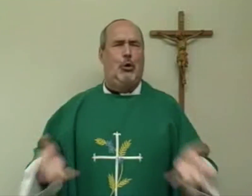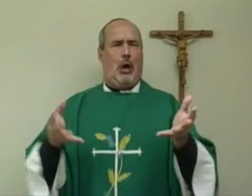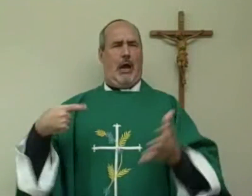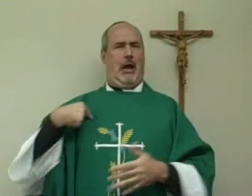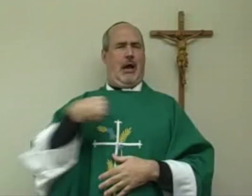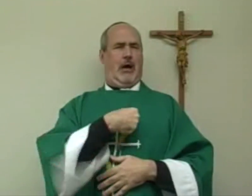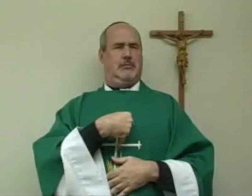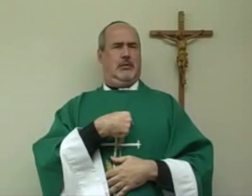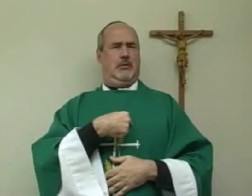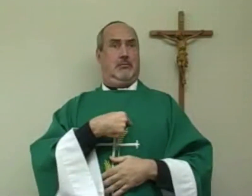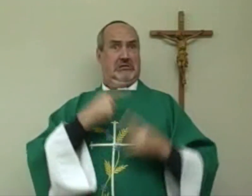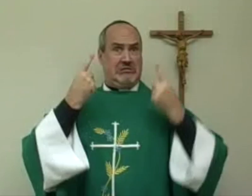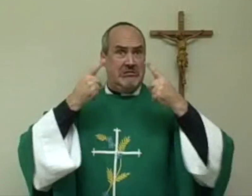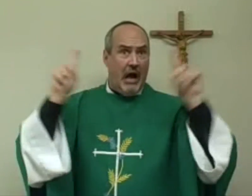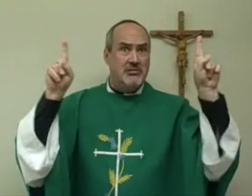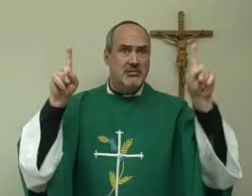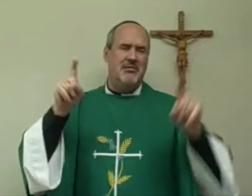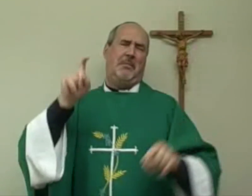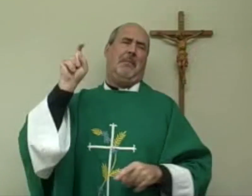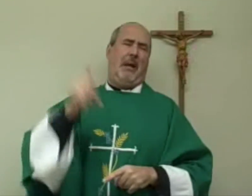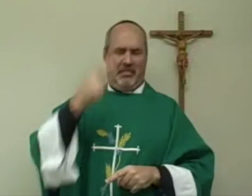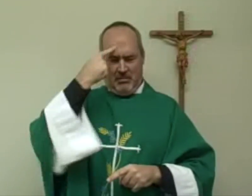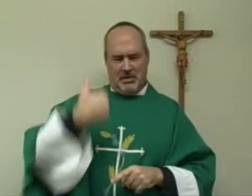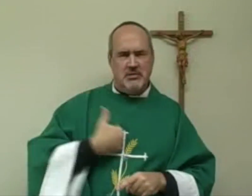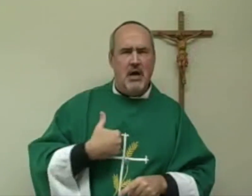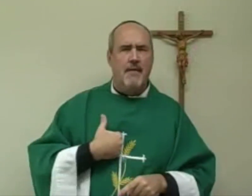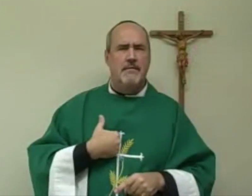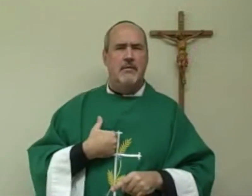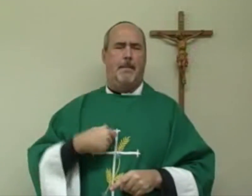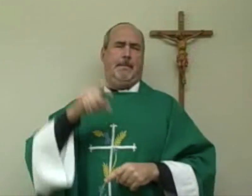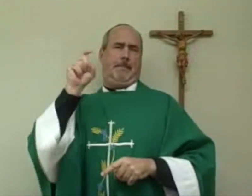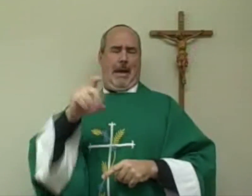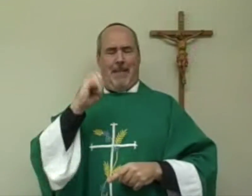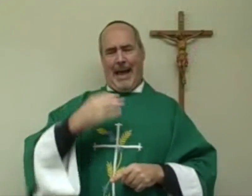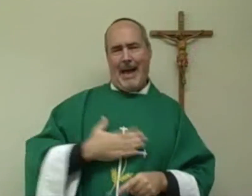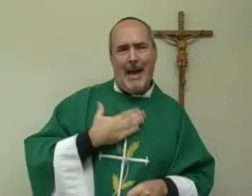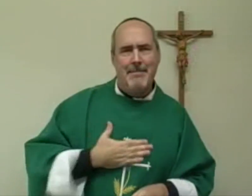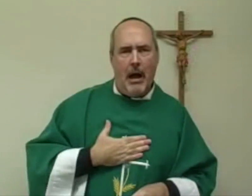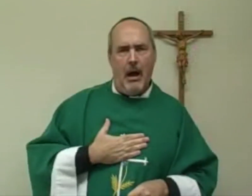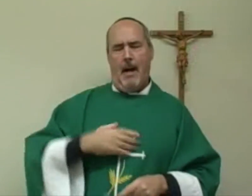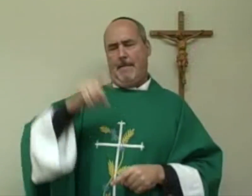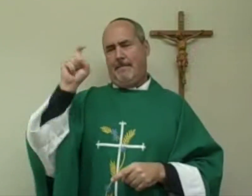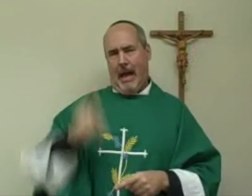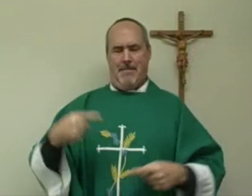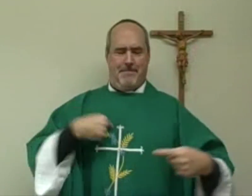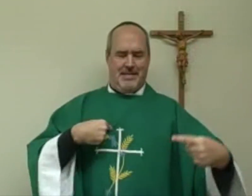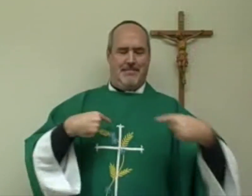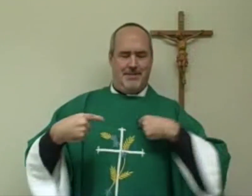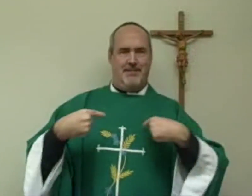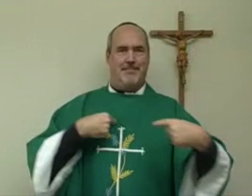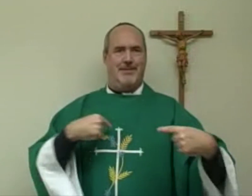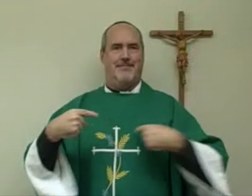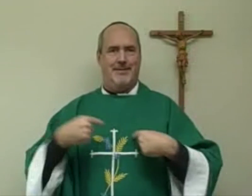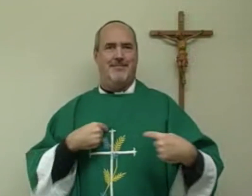the psychologists and professionals out there that drive us to be successful and think about ourselves and think about our own